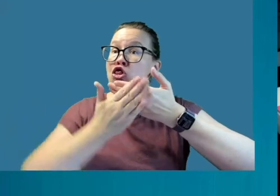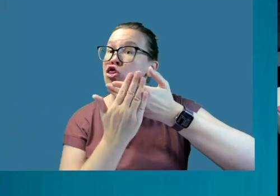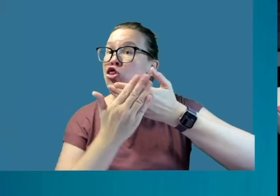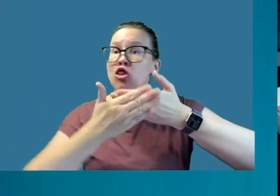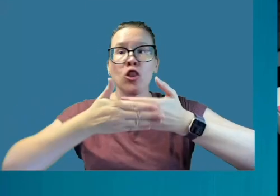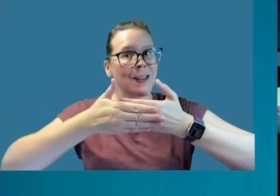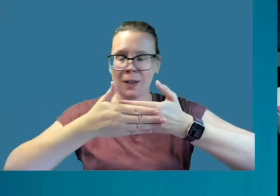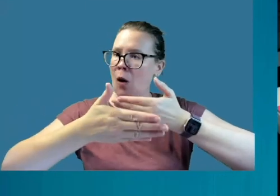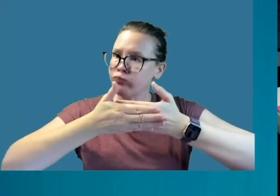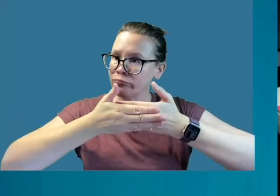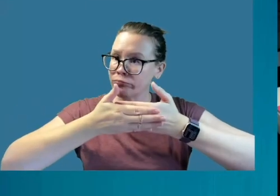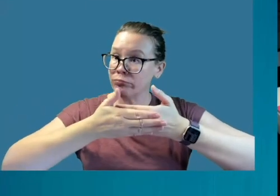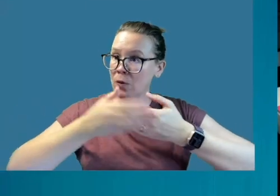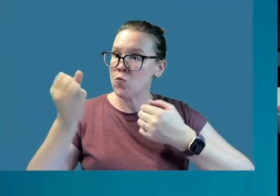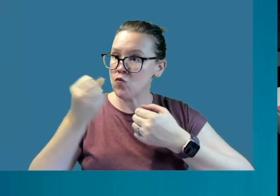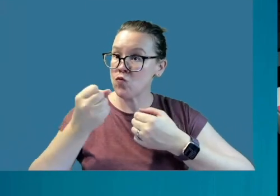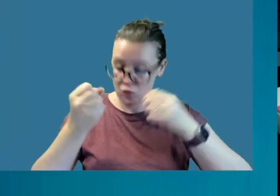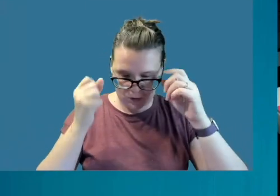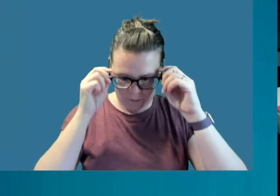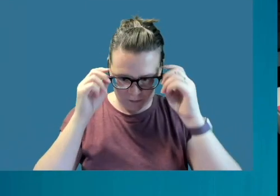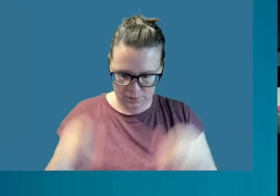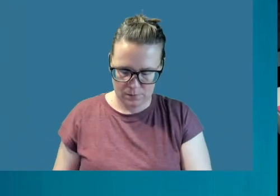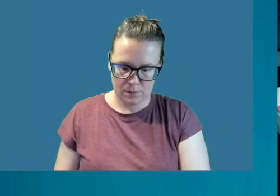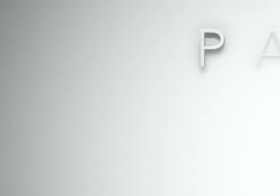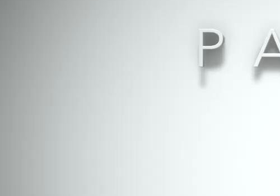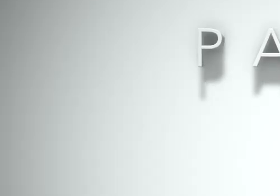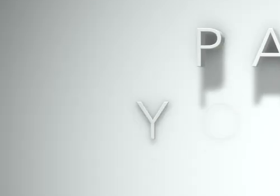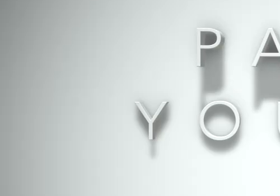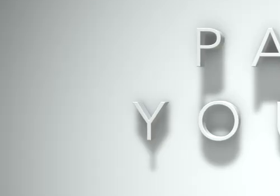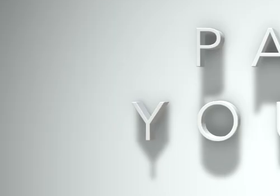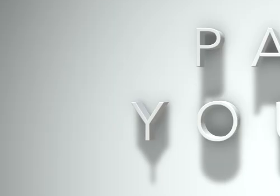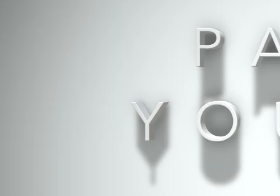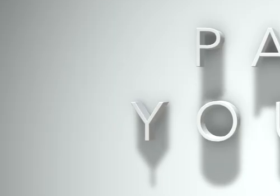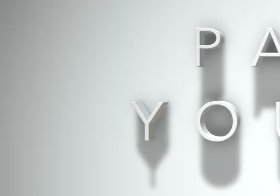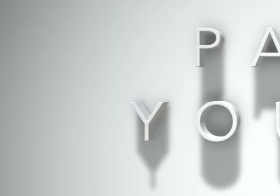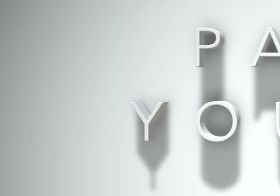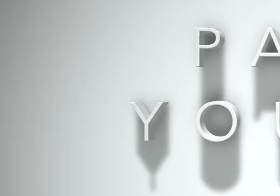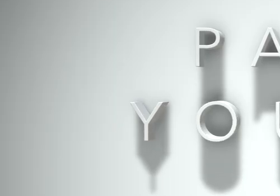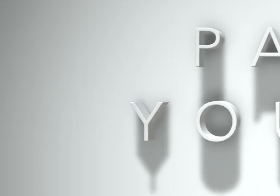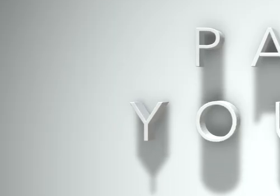down or go sideways, and then it won't sew onto the right place. So keep it in place.